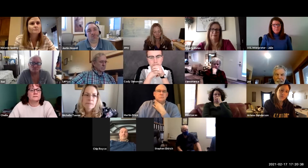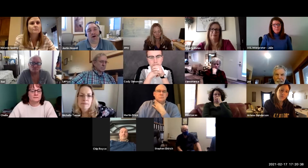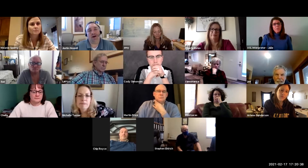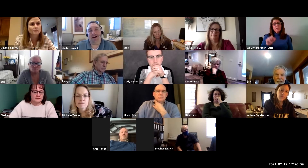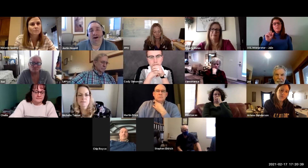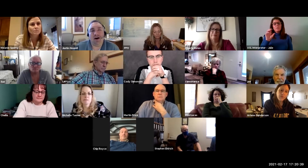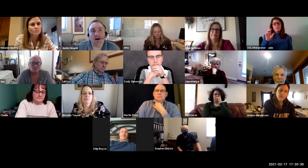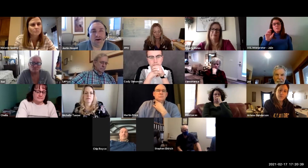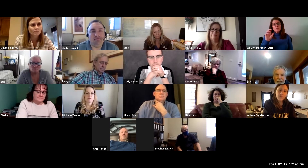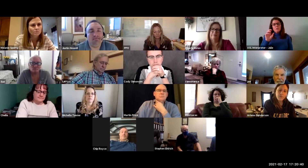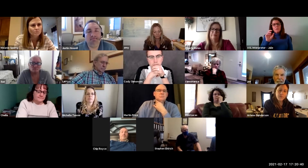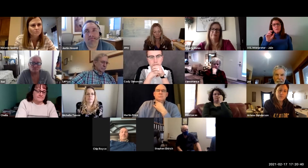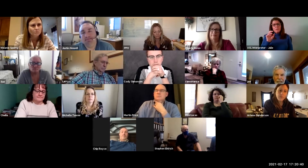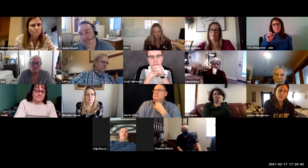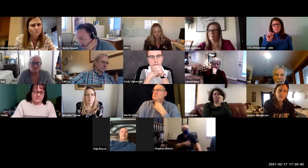So